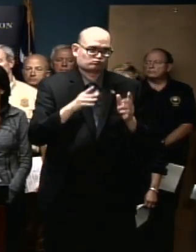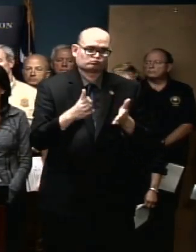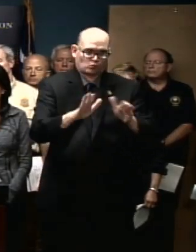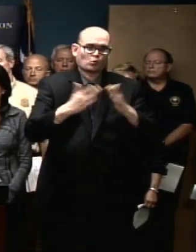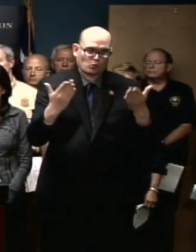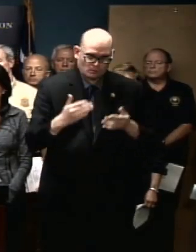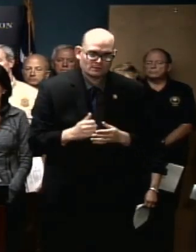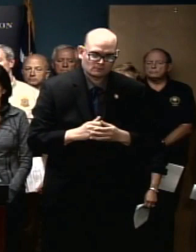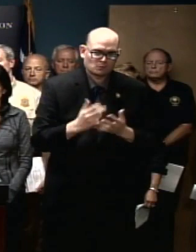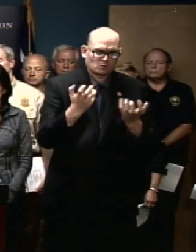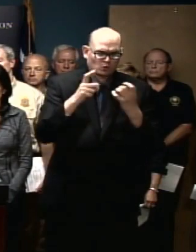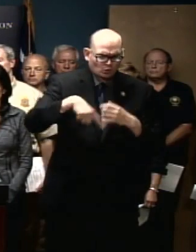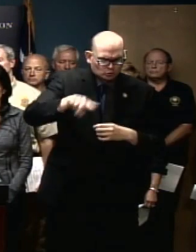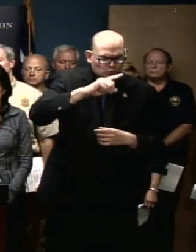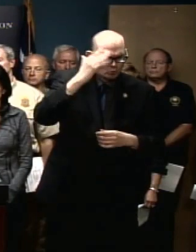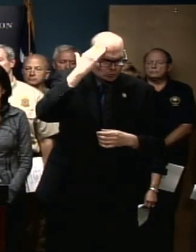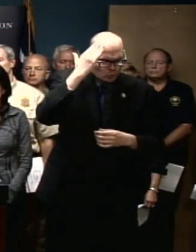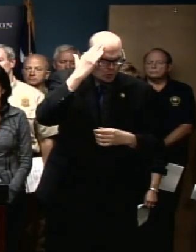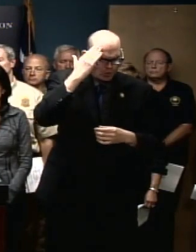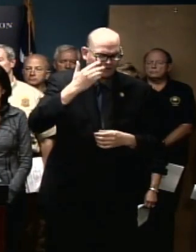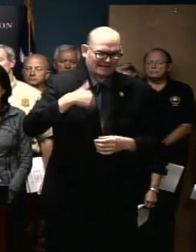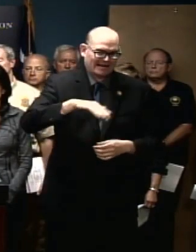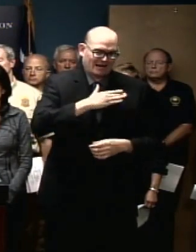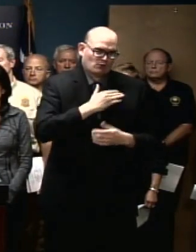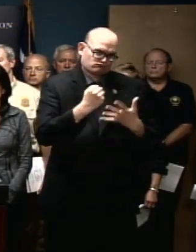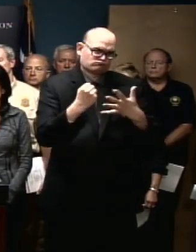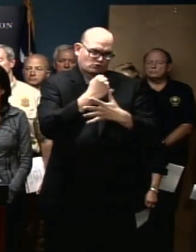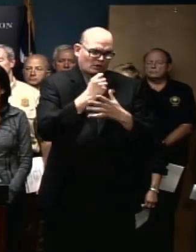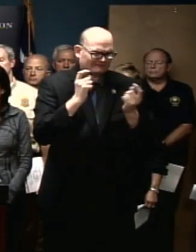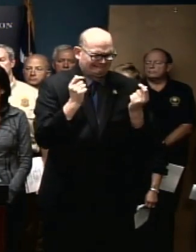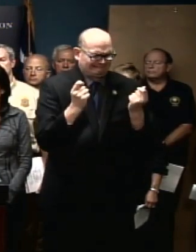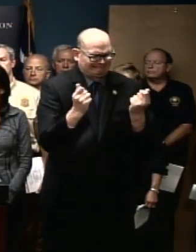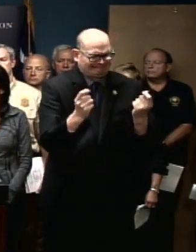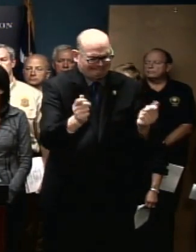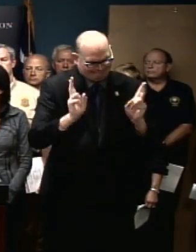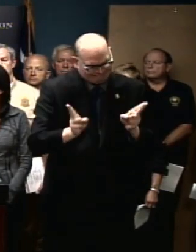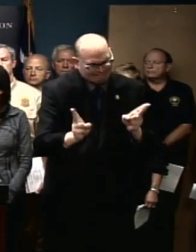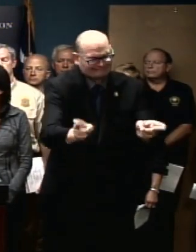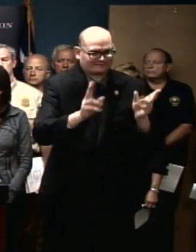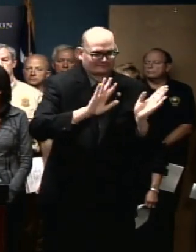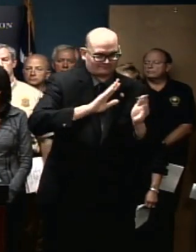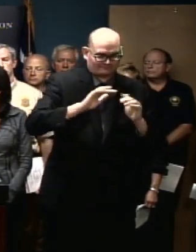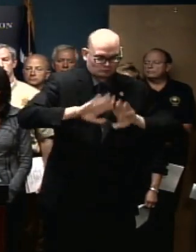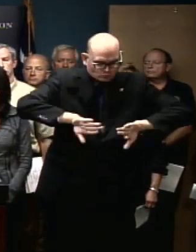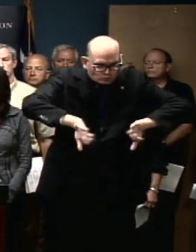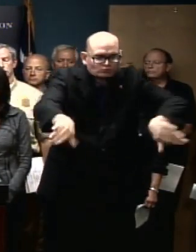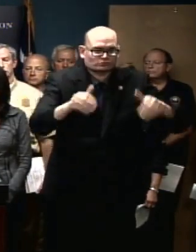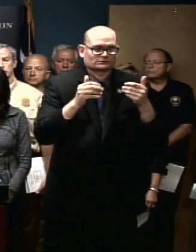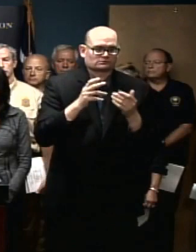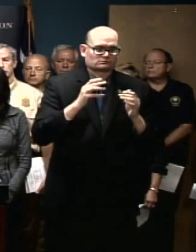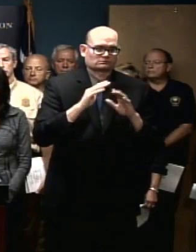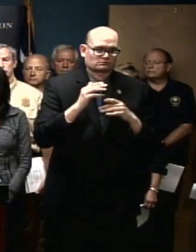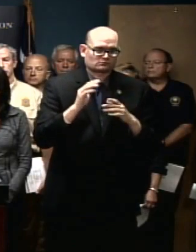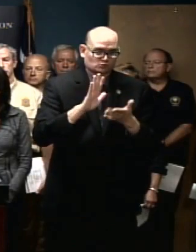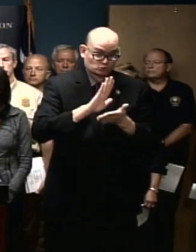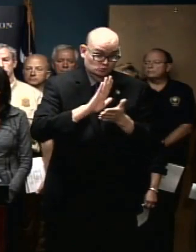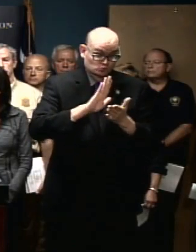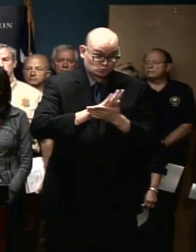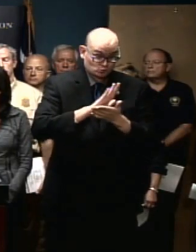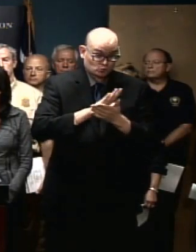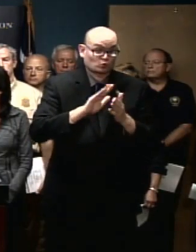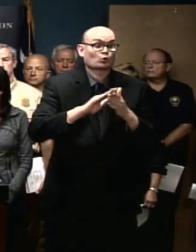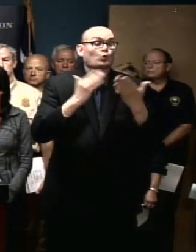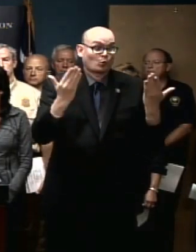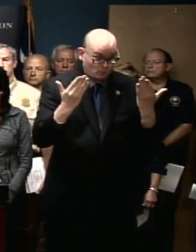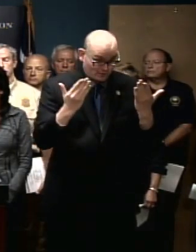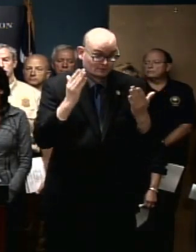local needs. We'll also be coordinating with schools and some of the other areas as well to help get the schools back and operational as quickly